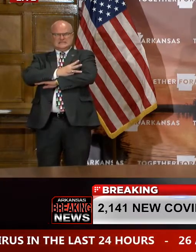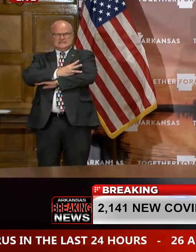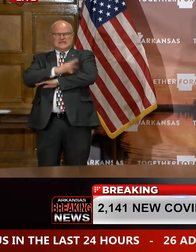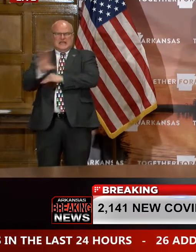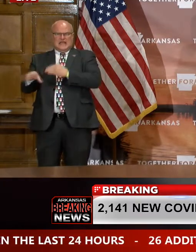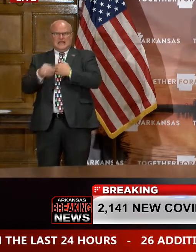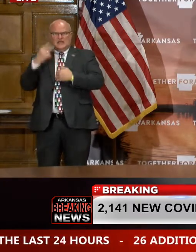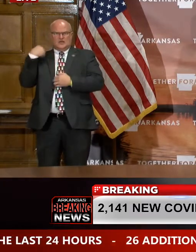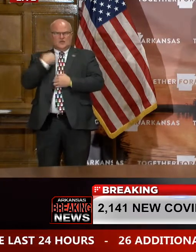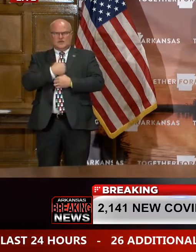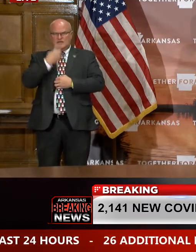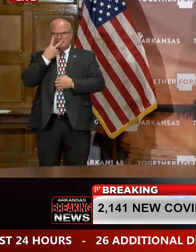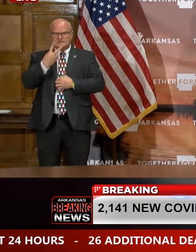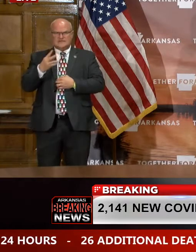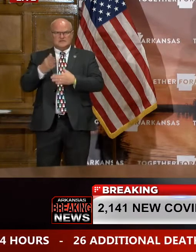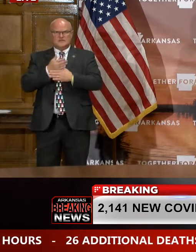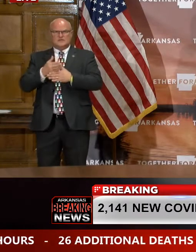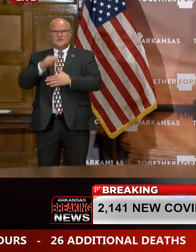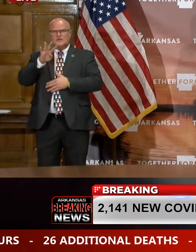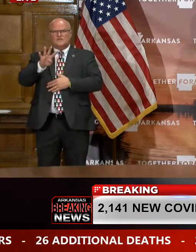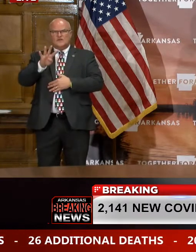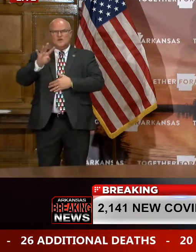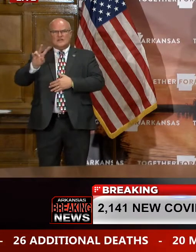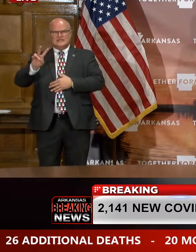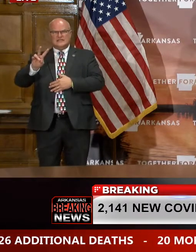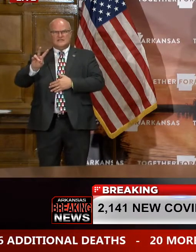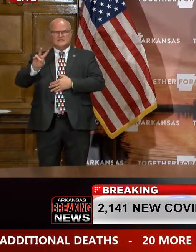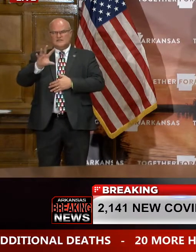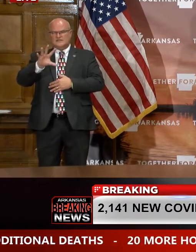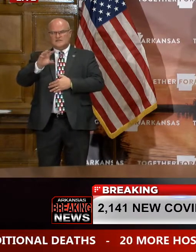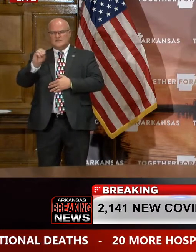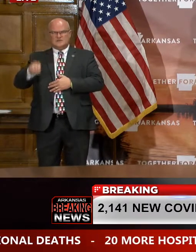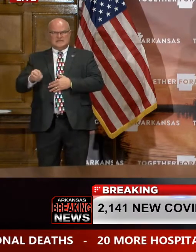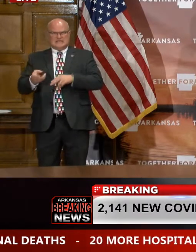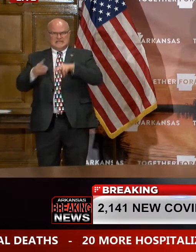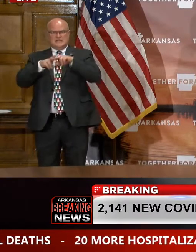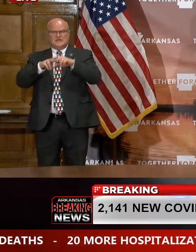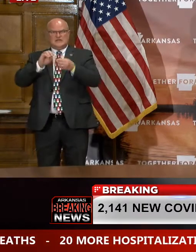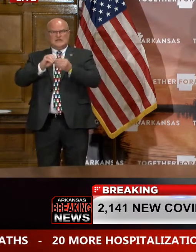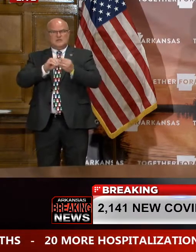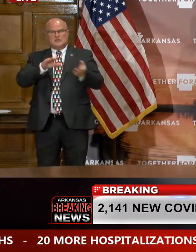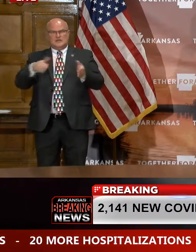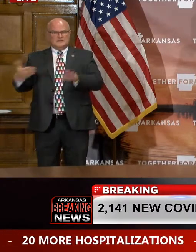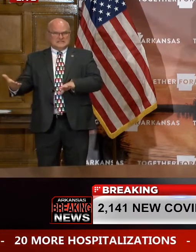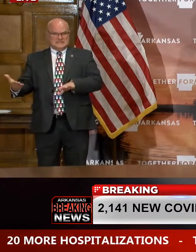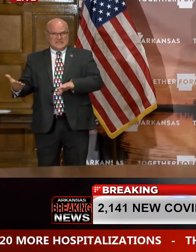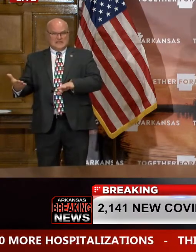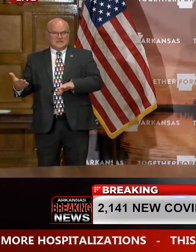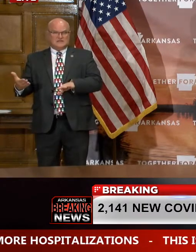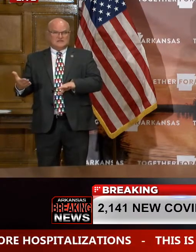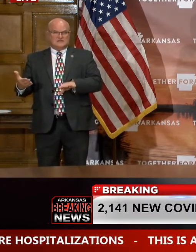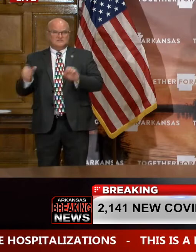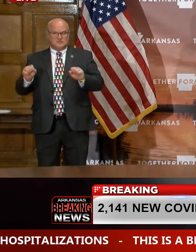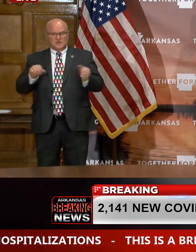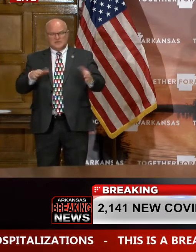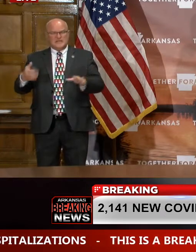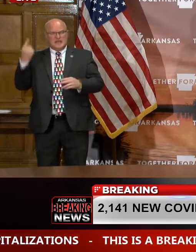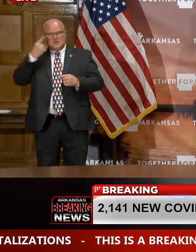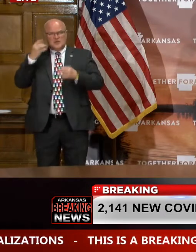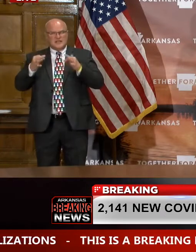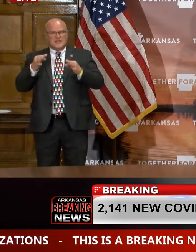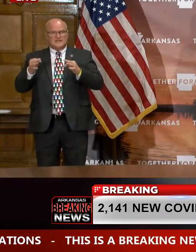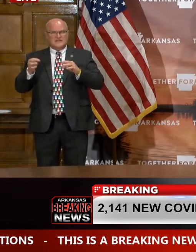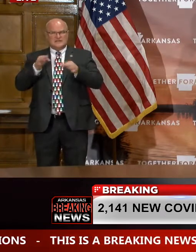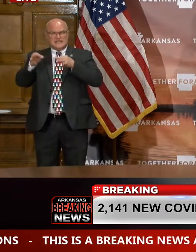added, we've seen between a 47 and a 50% increase in the number of deaths called probable deaths. And I'm wondering if there's a